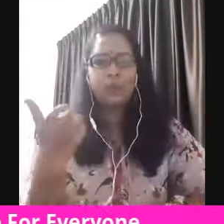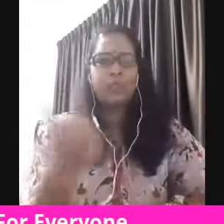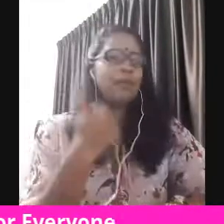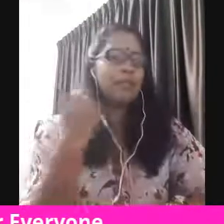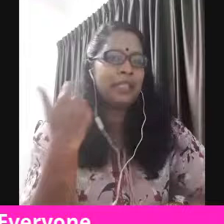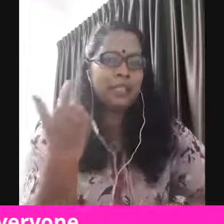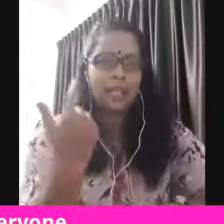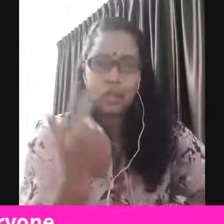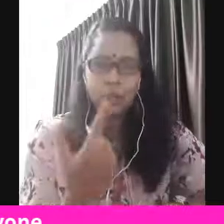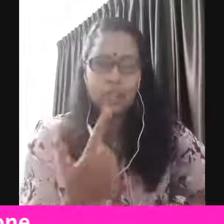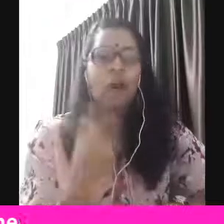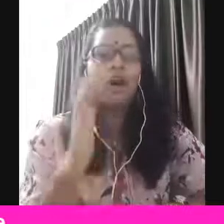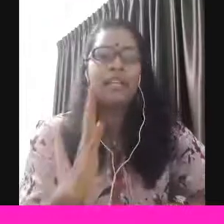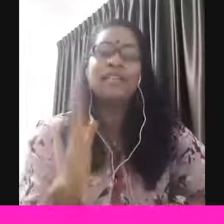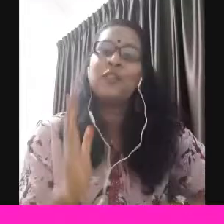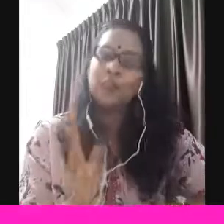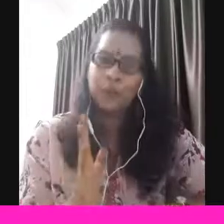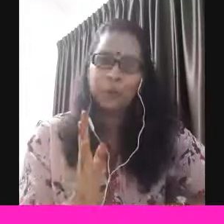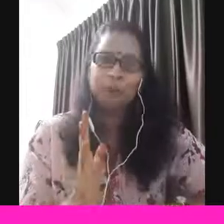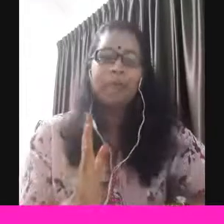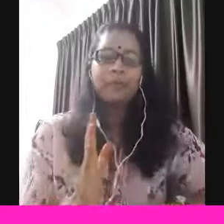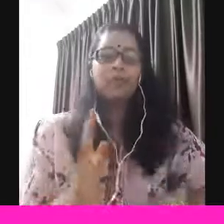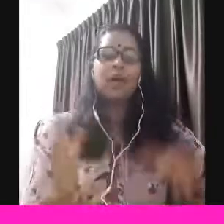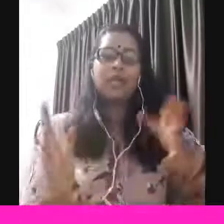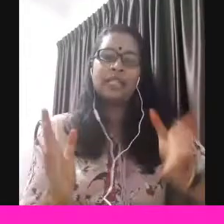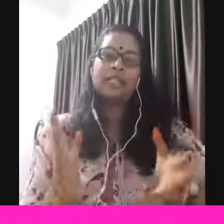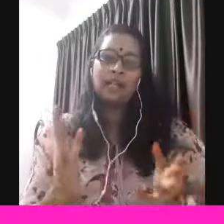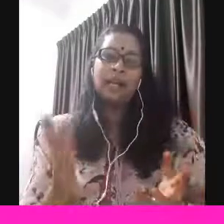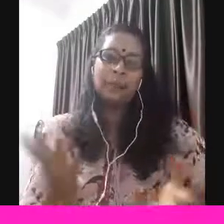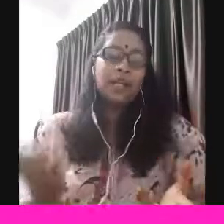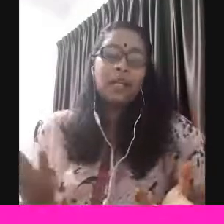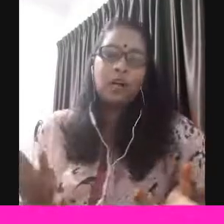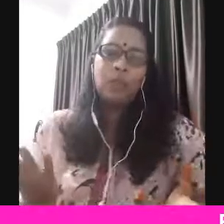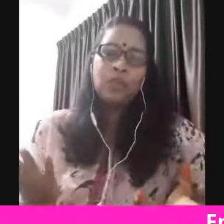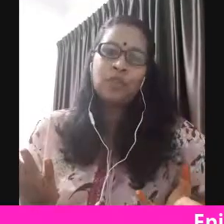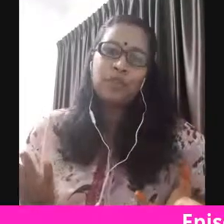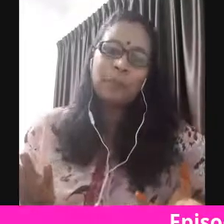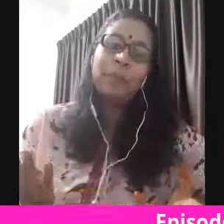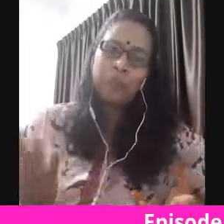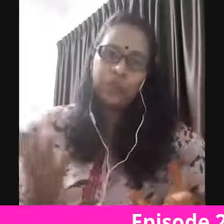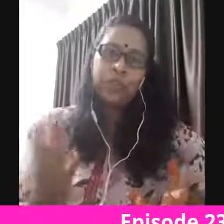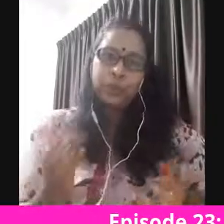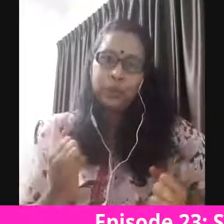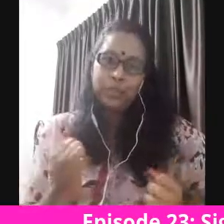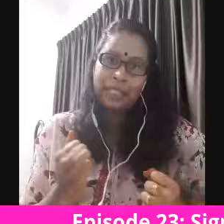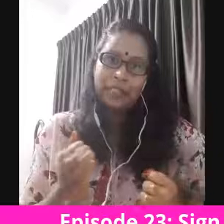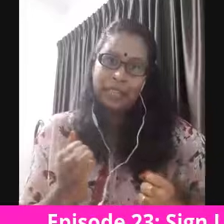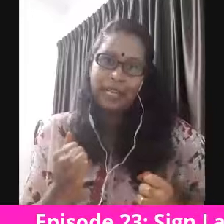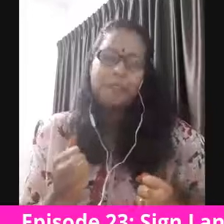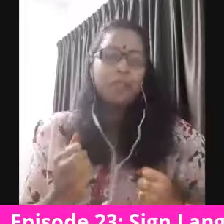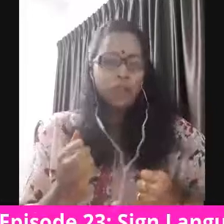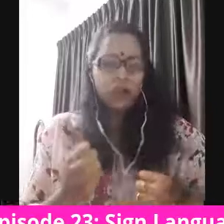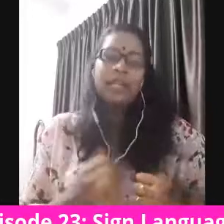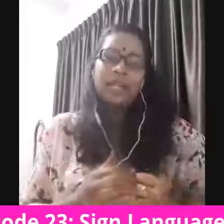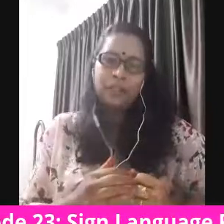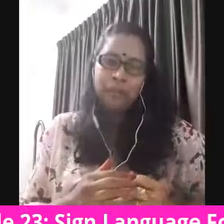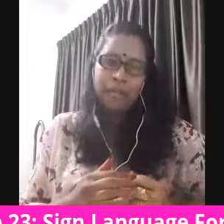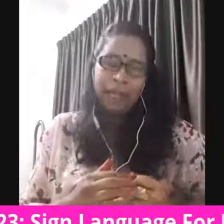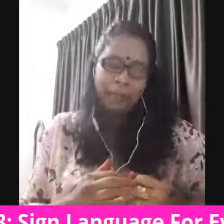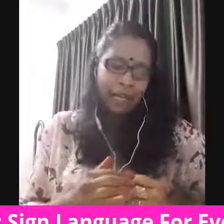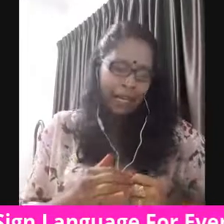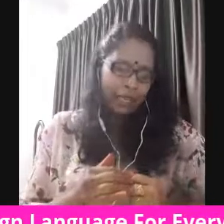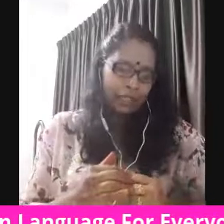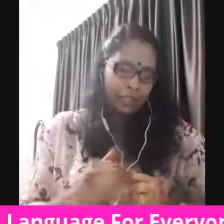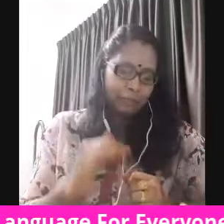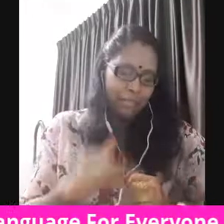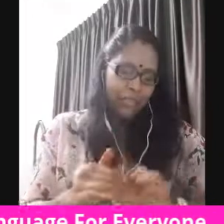Sign Language, British Sign Language, all in YouTube. Because nowadays, most of the people are doing YouTube channels, right? Mm-hmm. So you can learn from